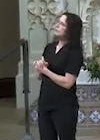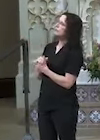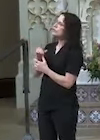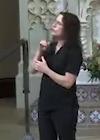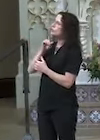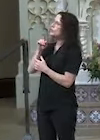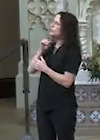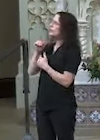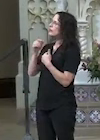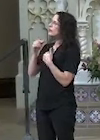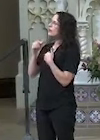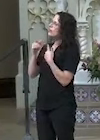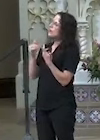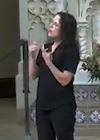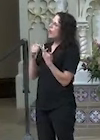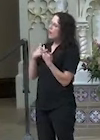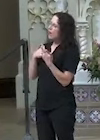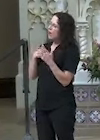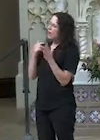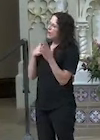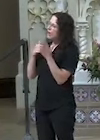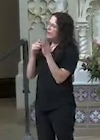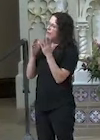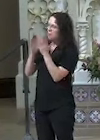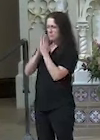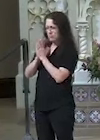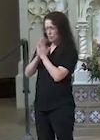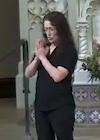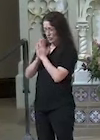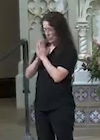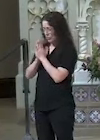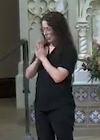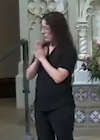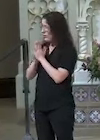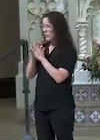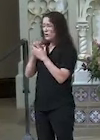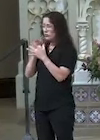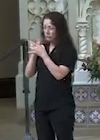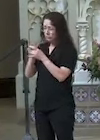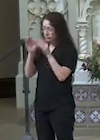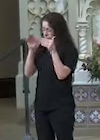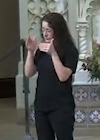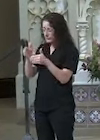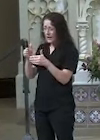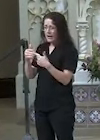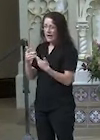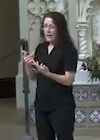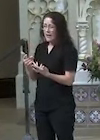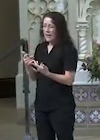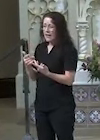part of preparing this day. My prayer in preparation for the day also was that I just